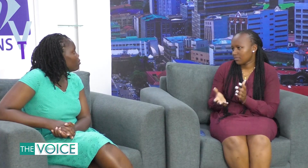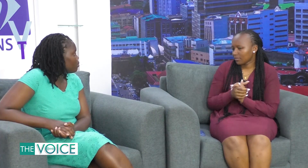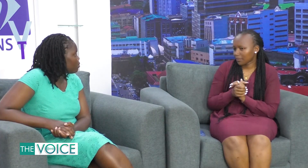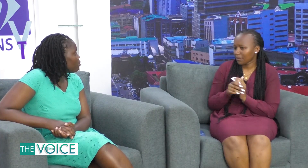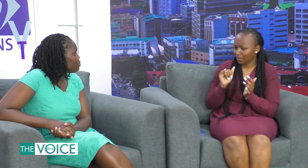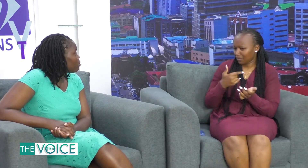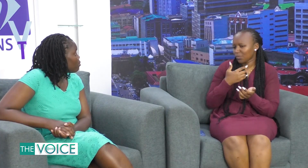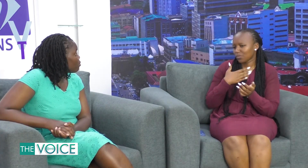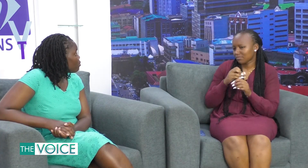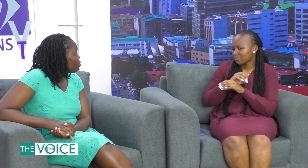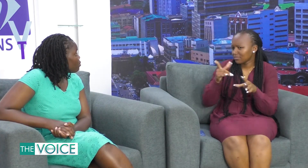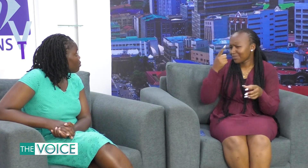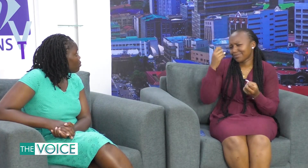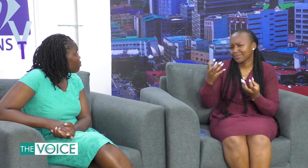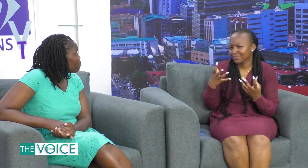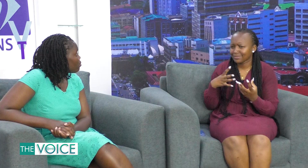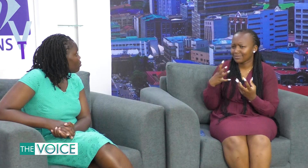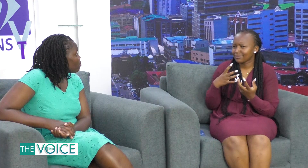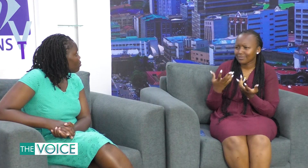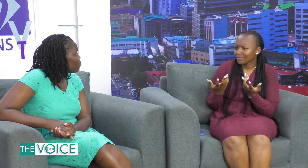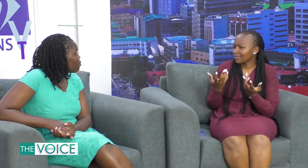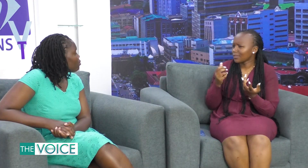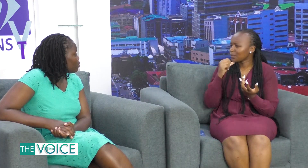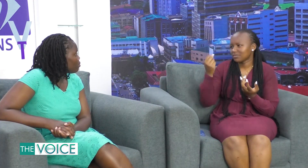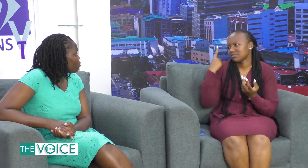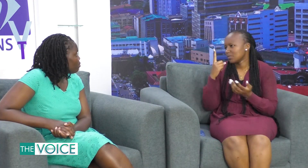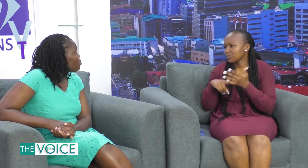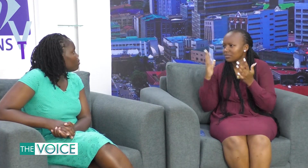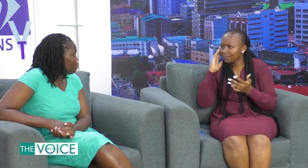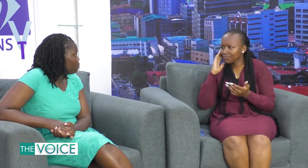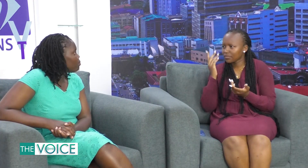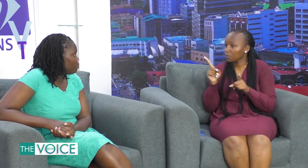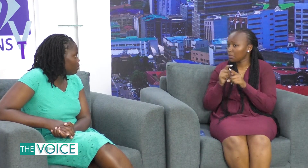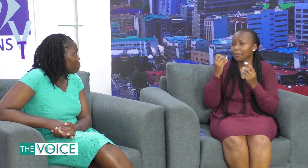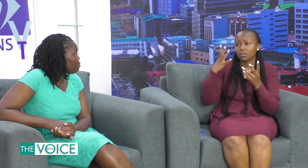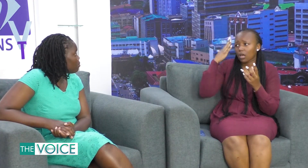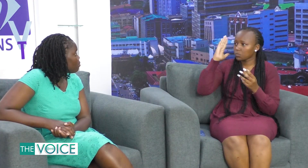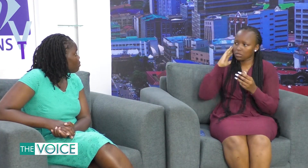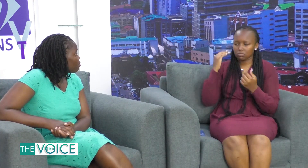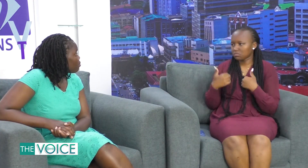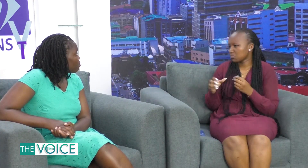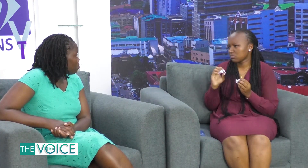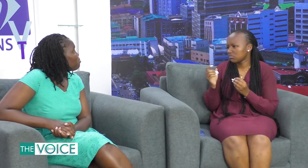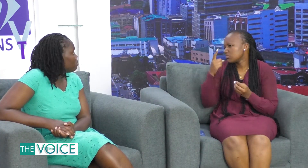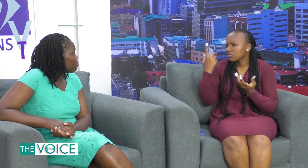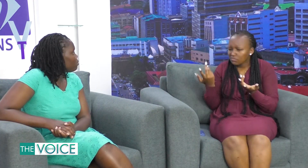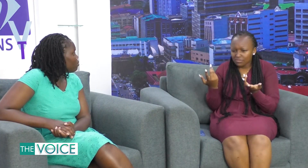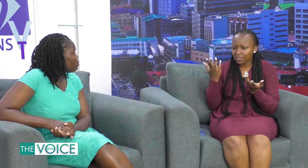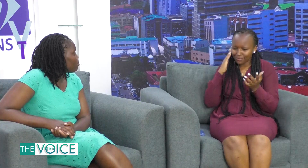So when I continued with my classes, that's when my sponsors asked me if I can come up with a sign